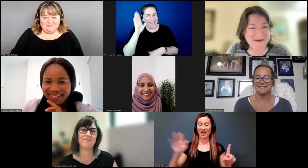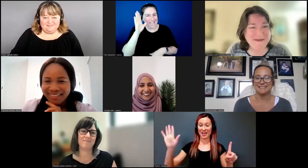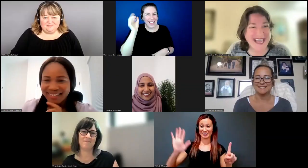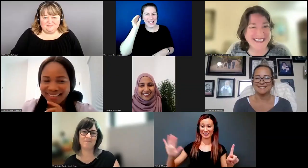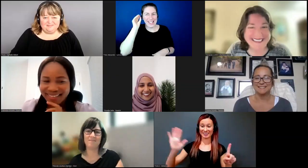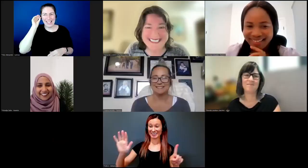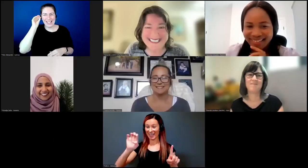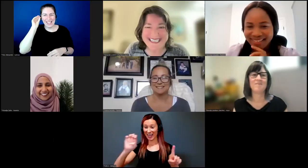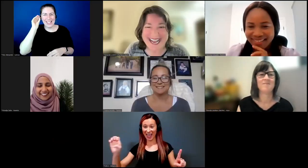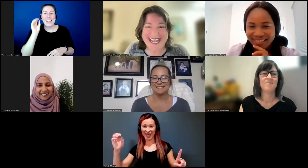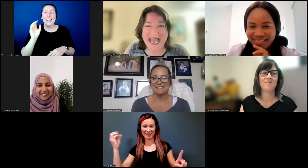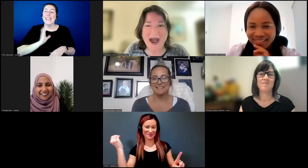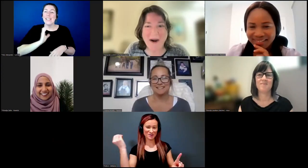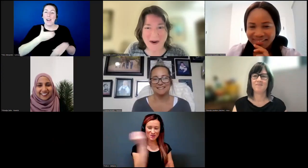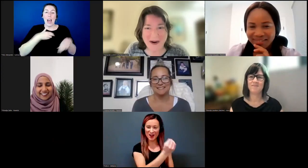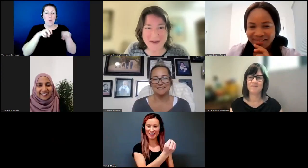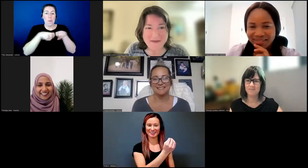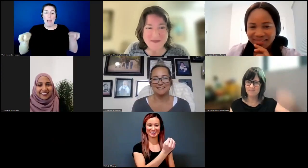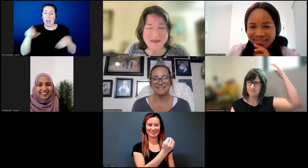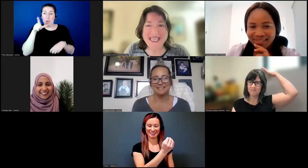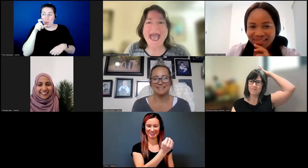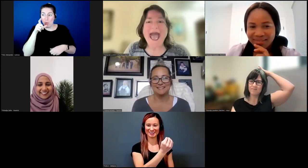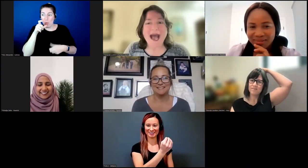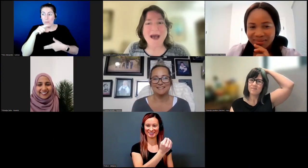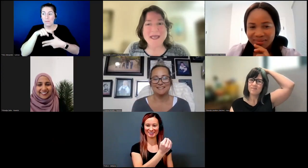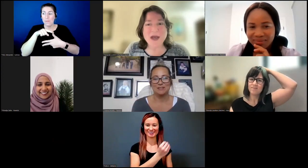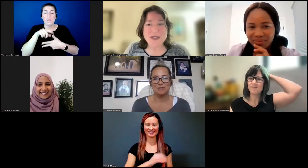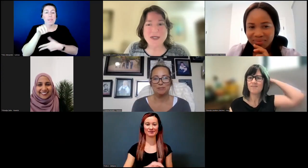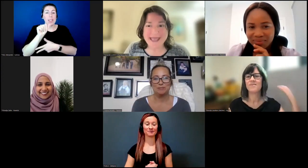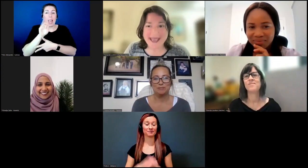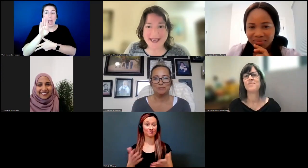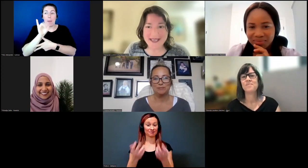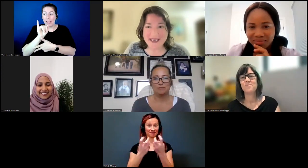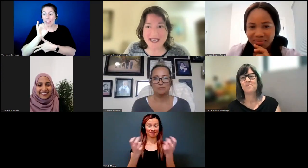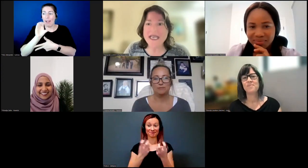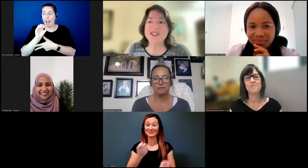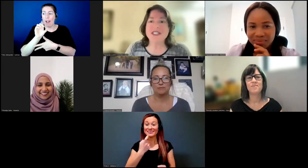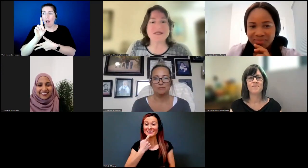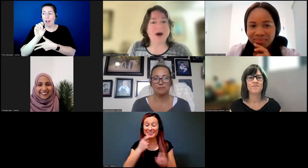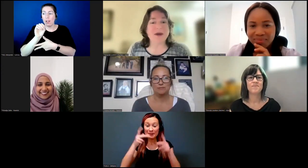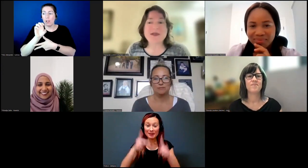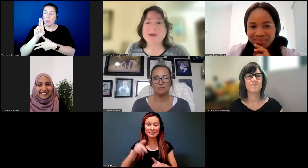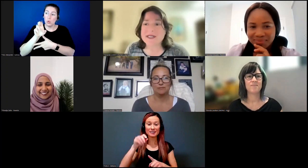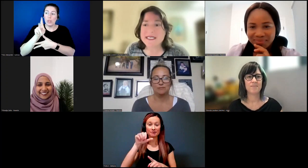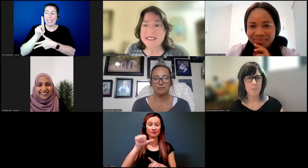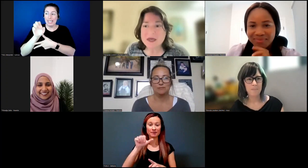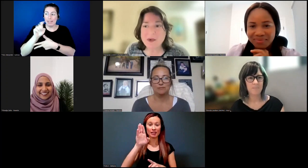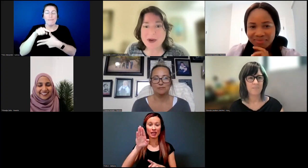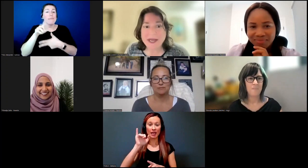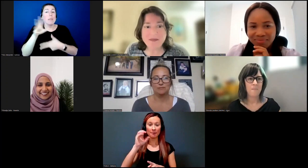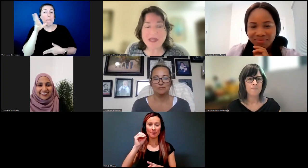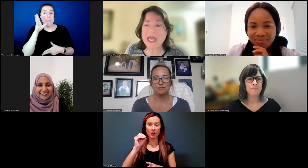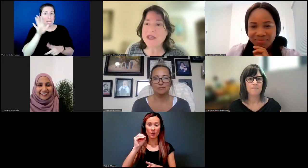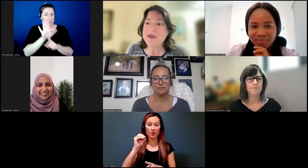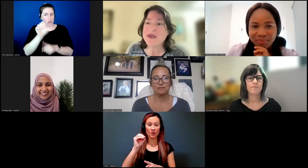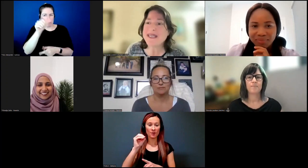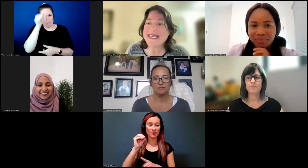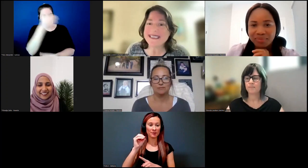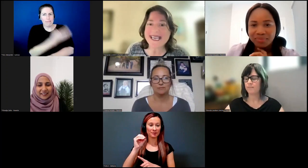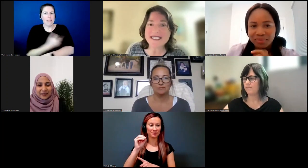And our panelists today are Abby Aduake. She is mom to an autistic boy,